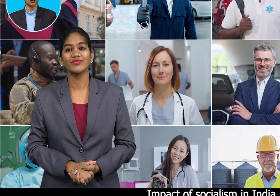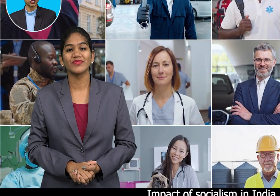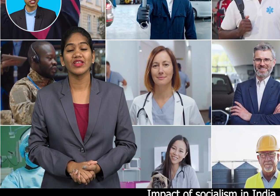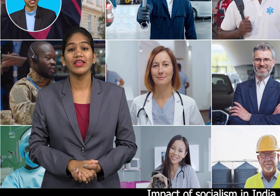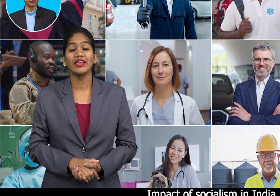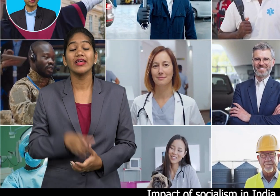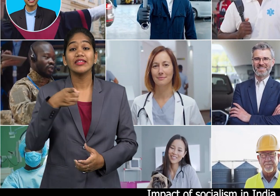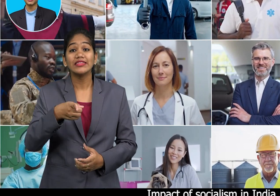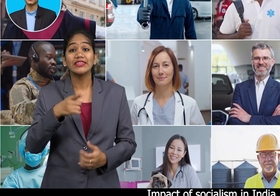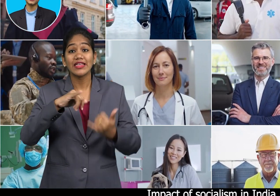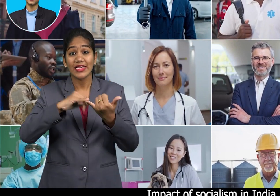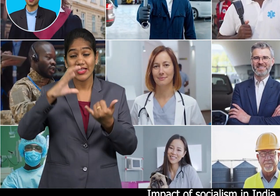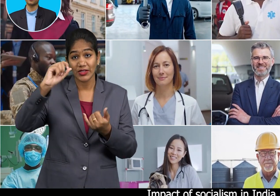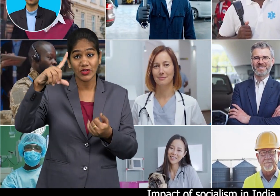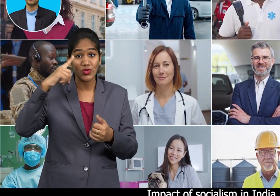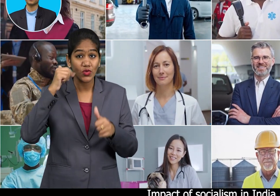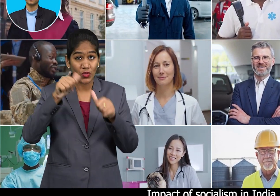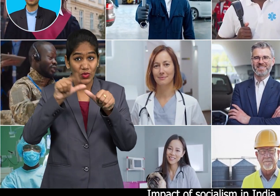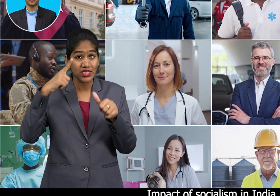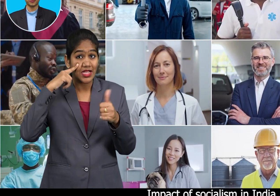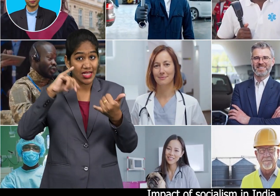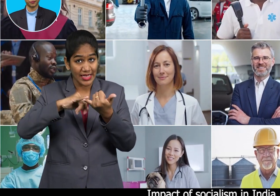impact of socialism in India,